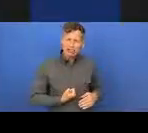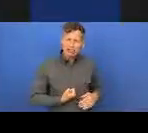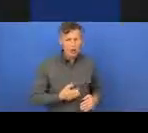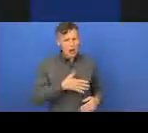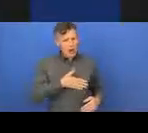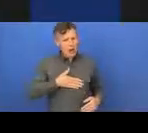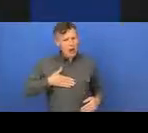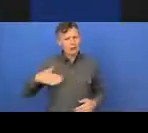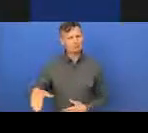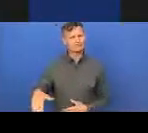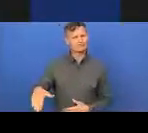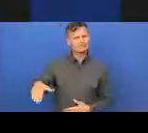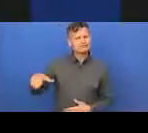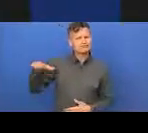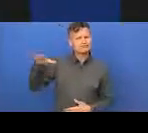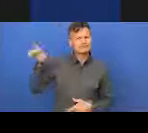effect.